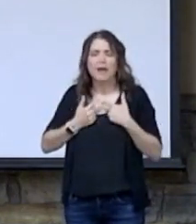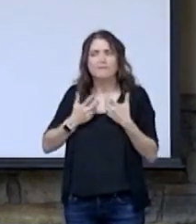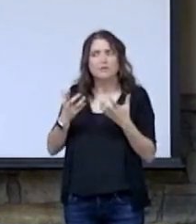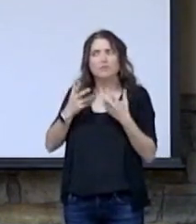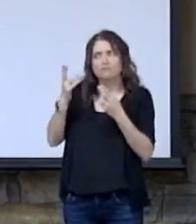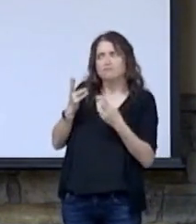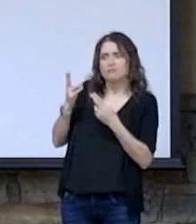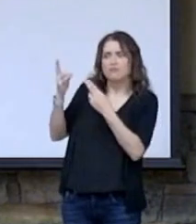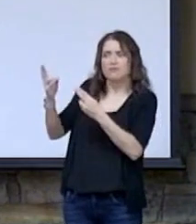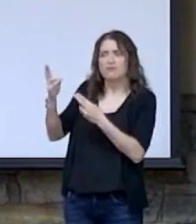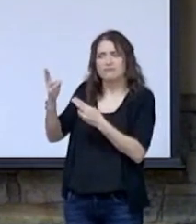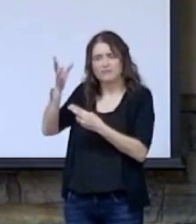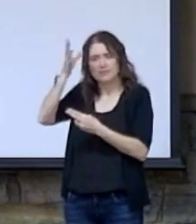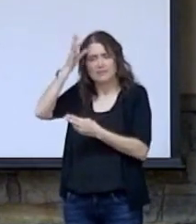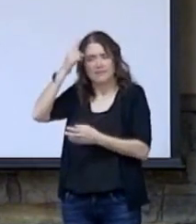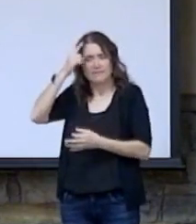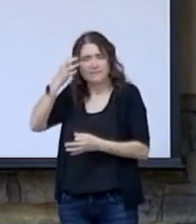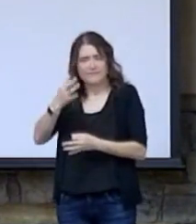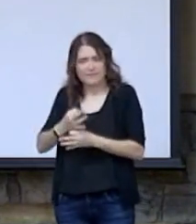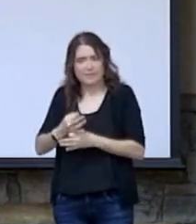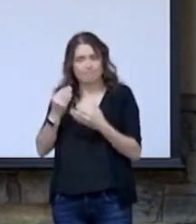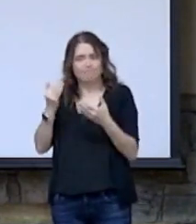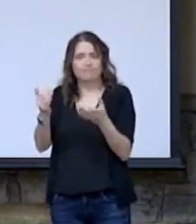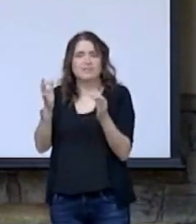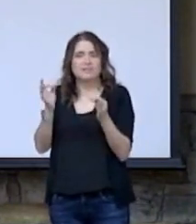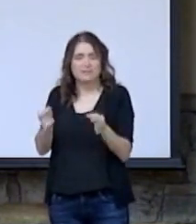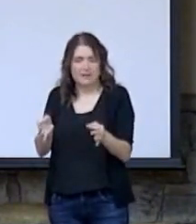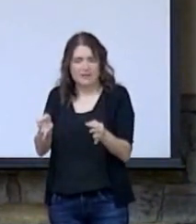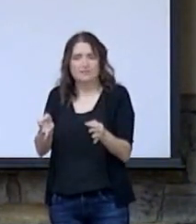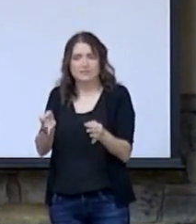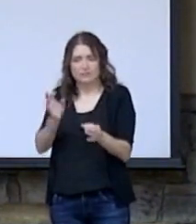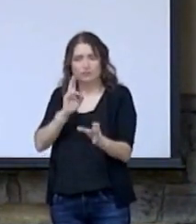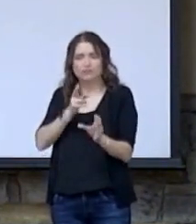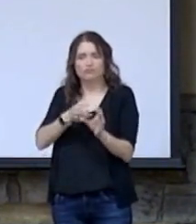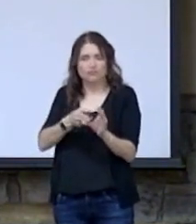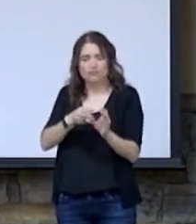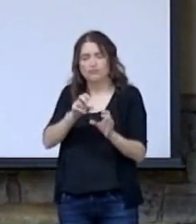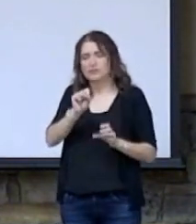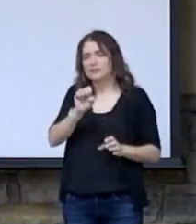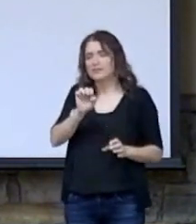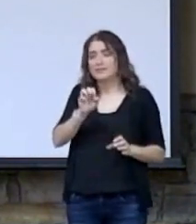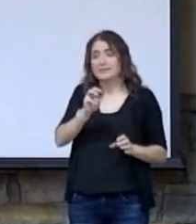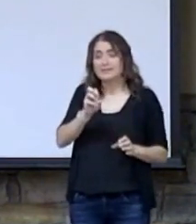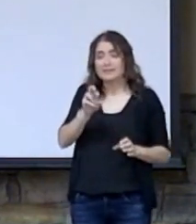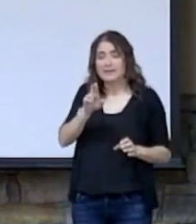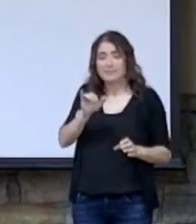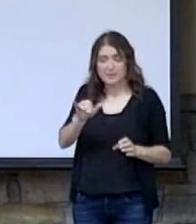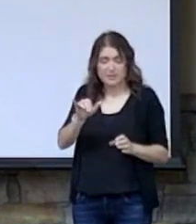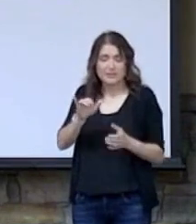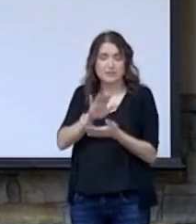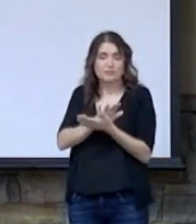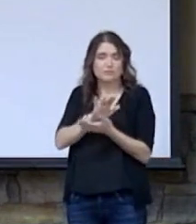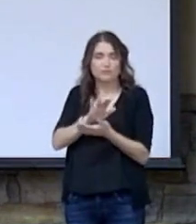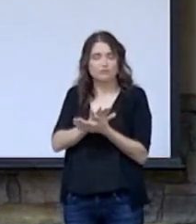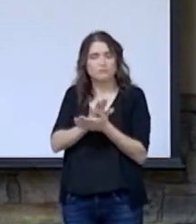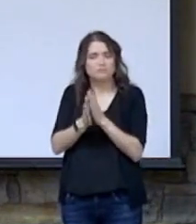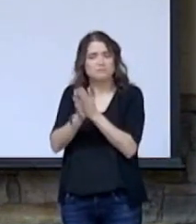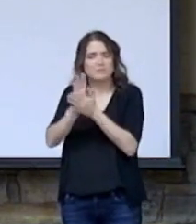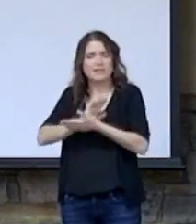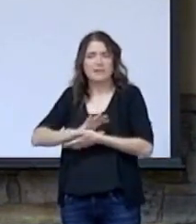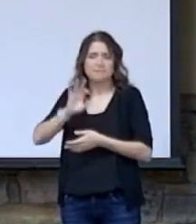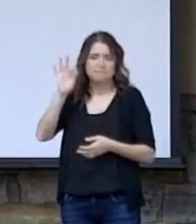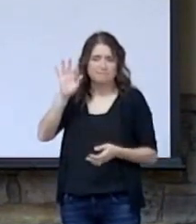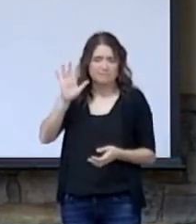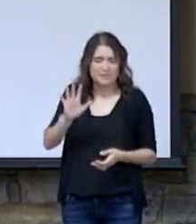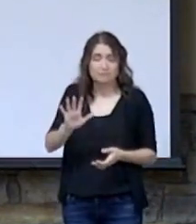faith. So he made the decision to enroll in seminary and become a minister. And he would graduate